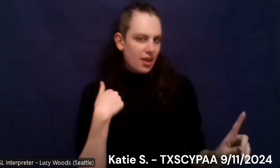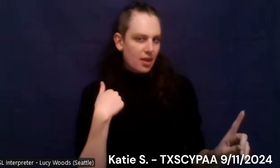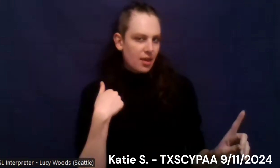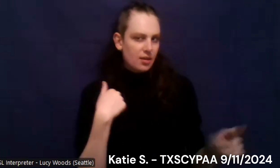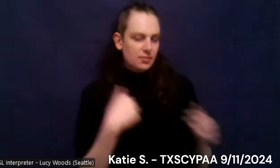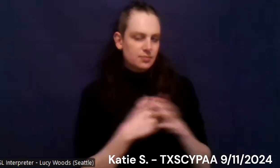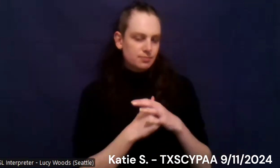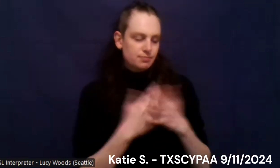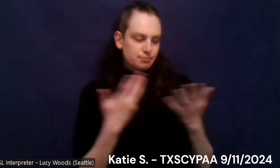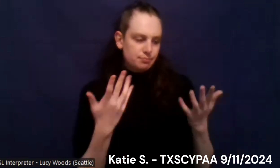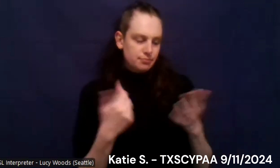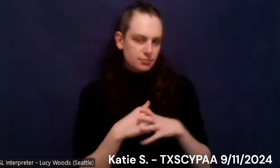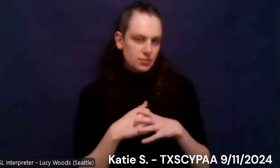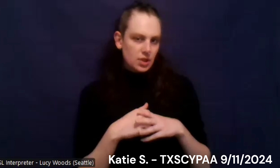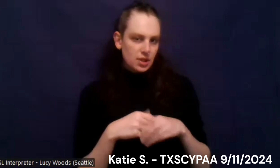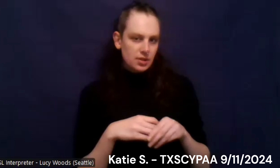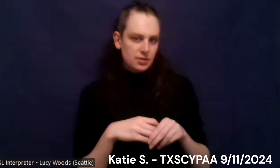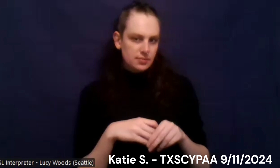kicker. But